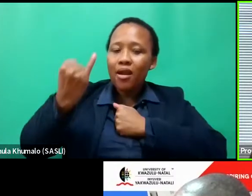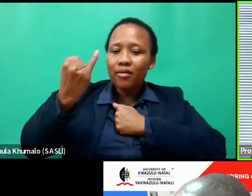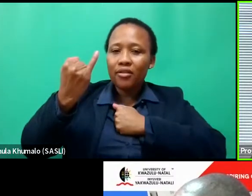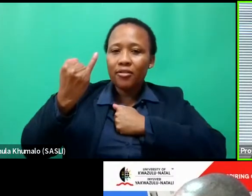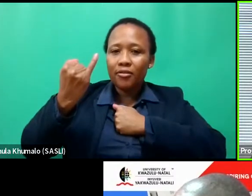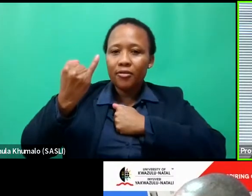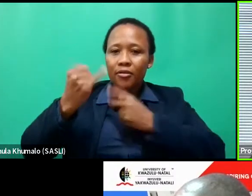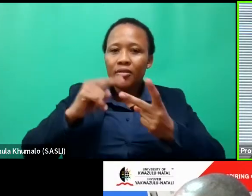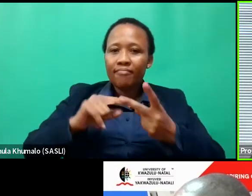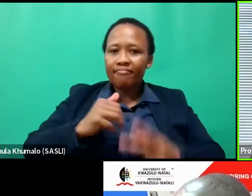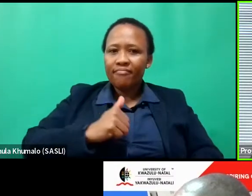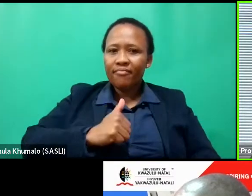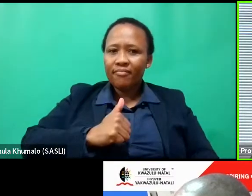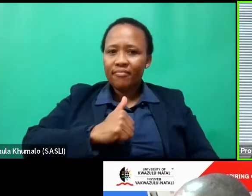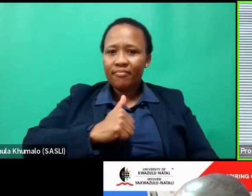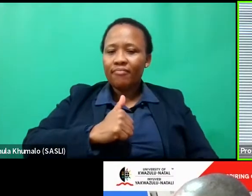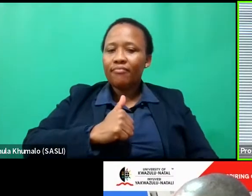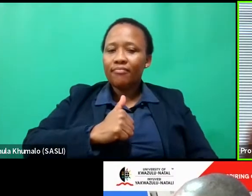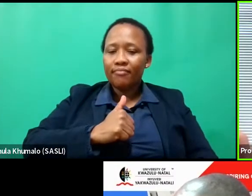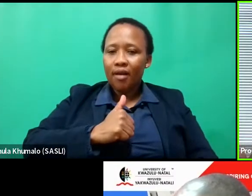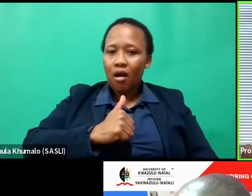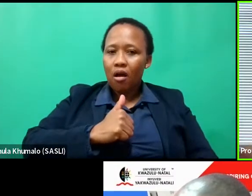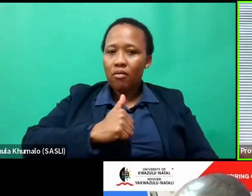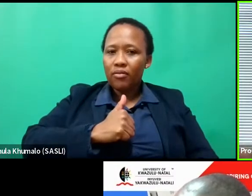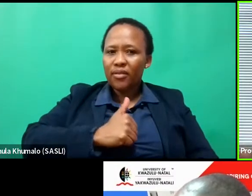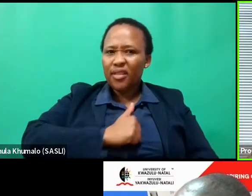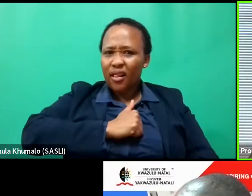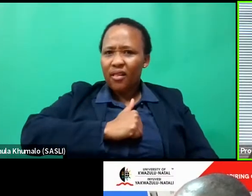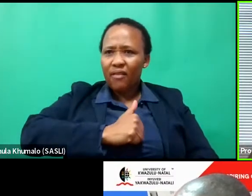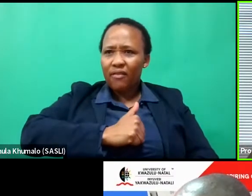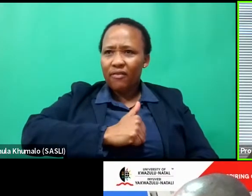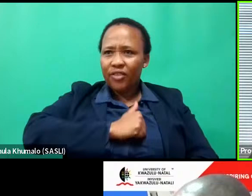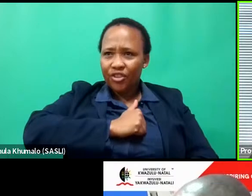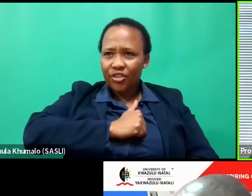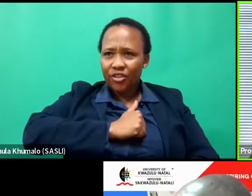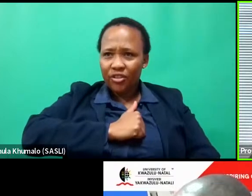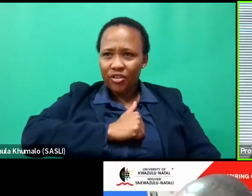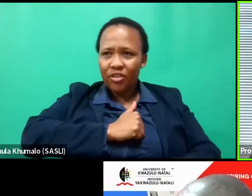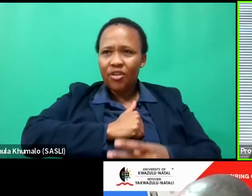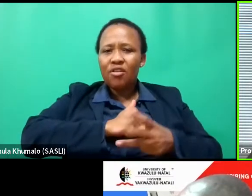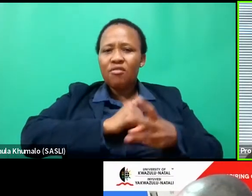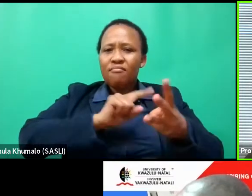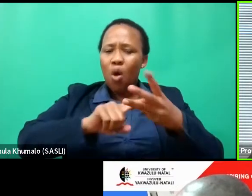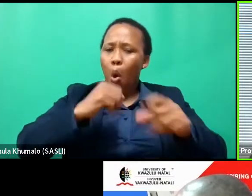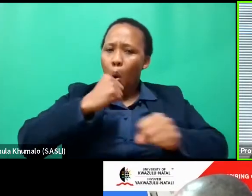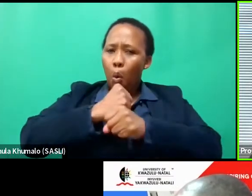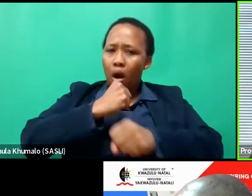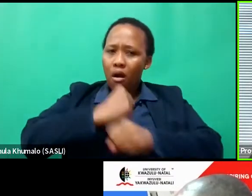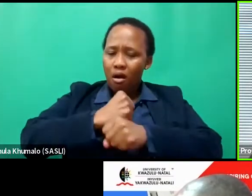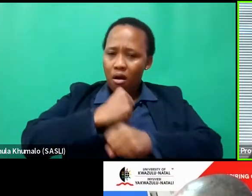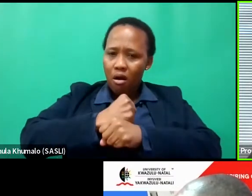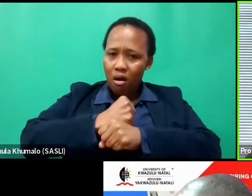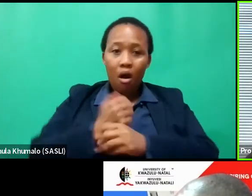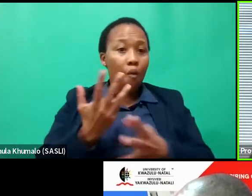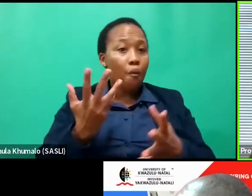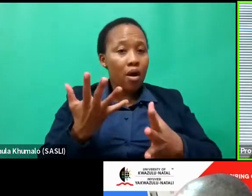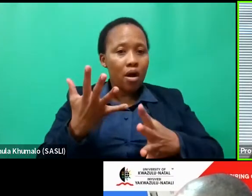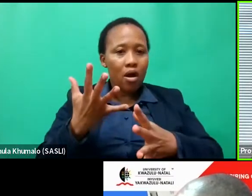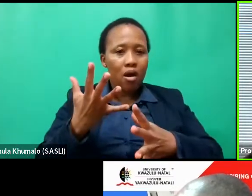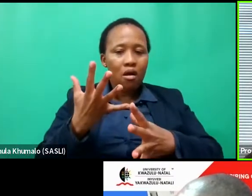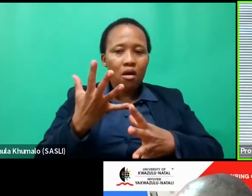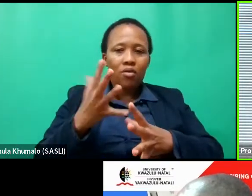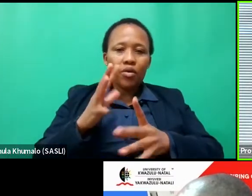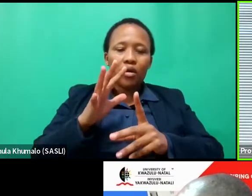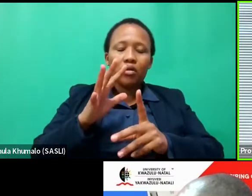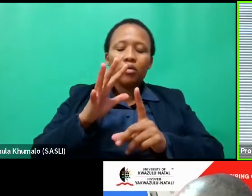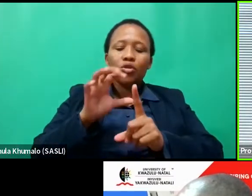us to work without any human agency in a society that needs actions that are